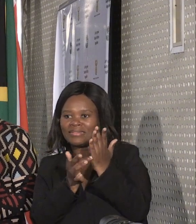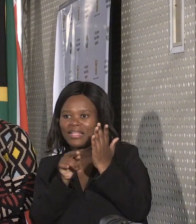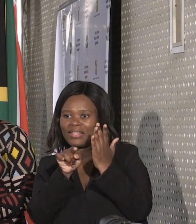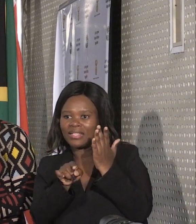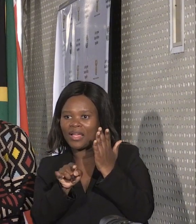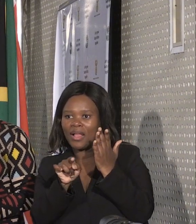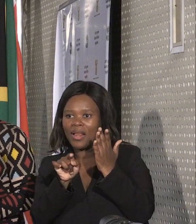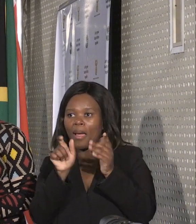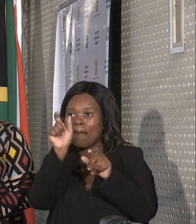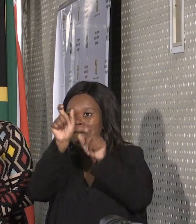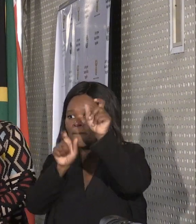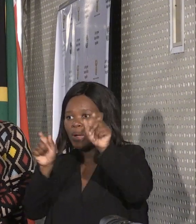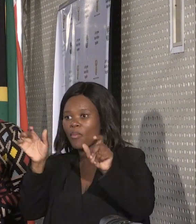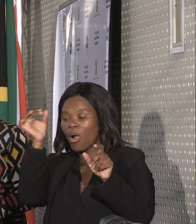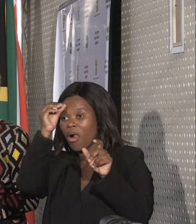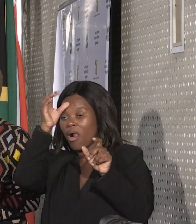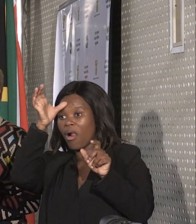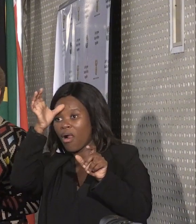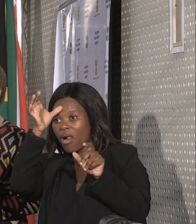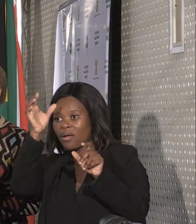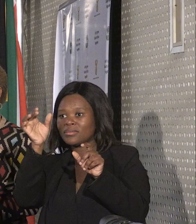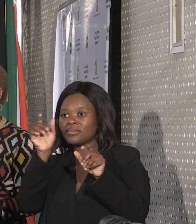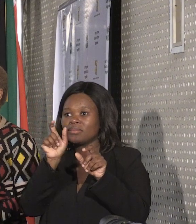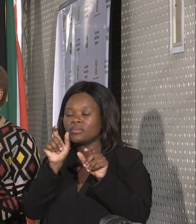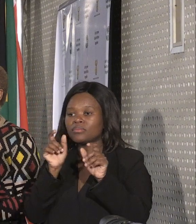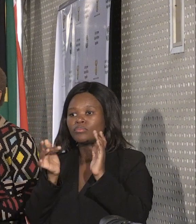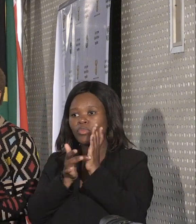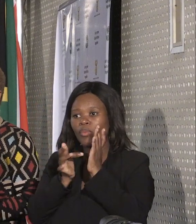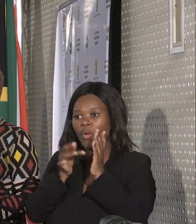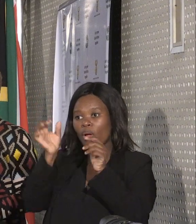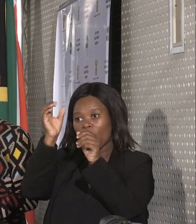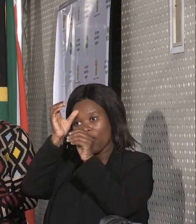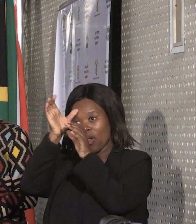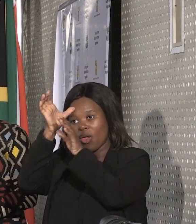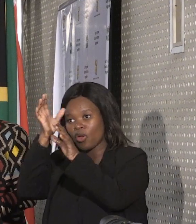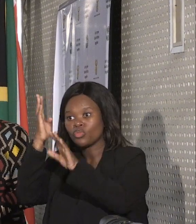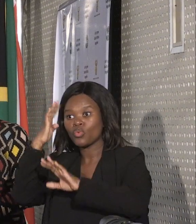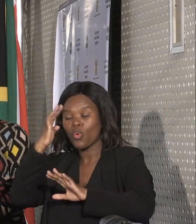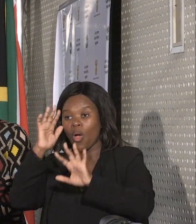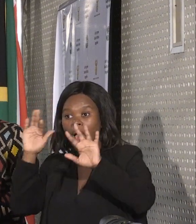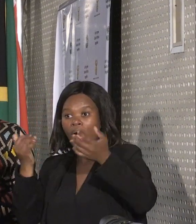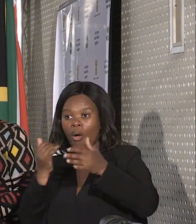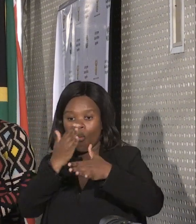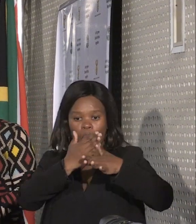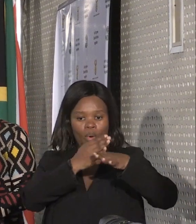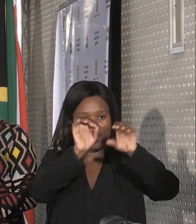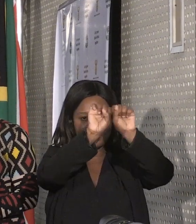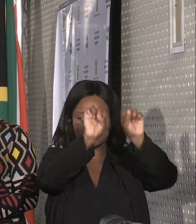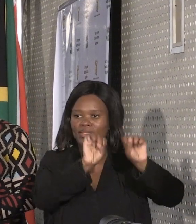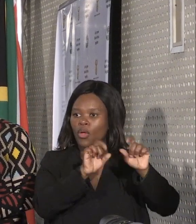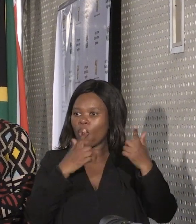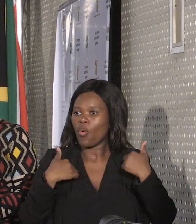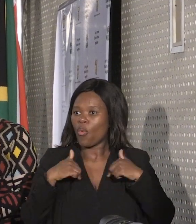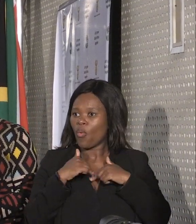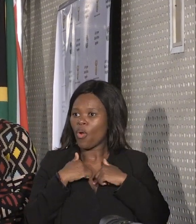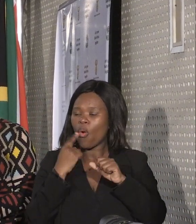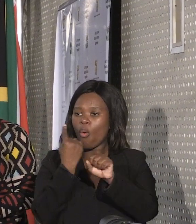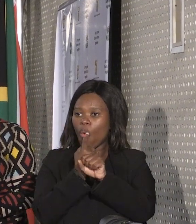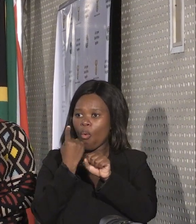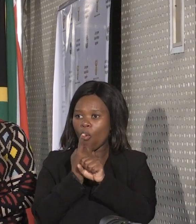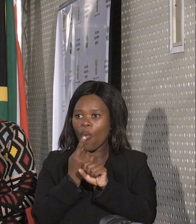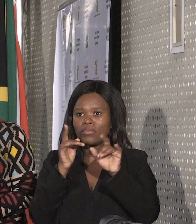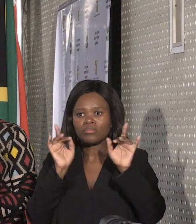abane technological know-how ne technological knowing ukuthi system isebenza kanjani. Sihlala sonke